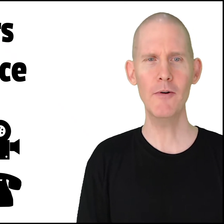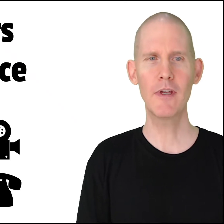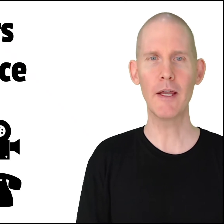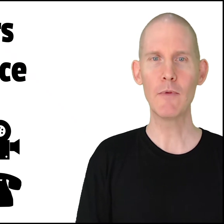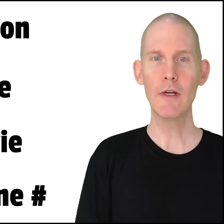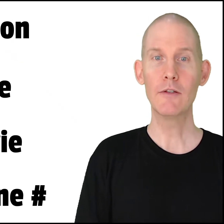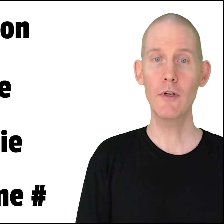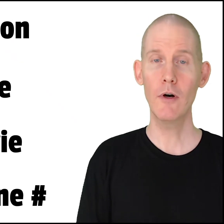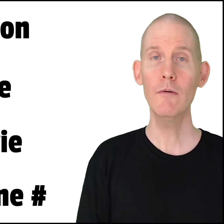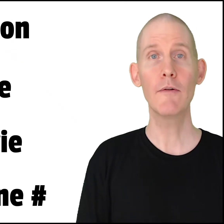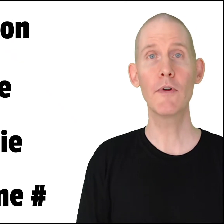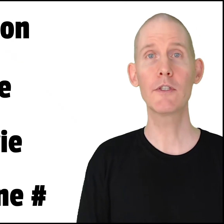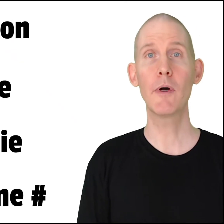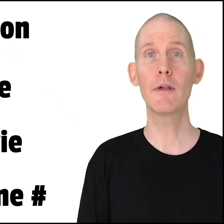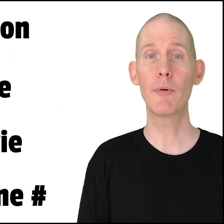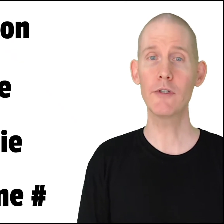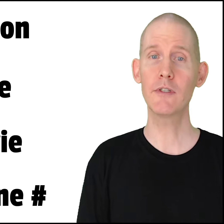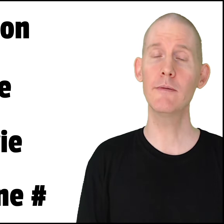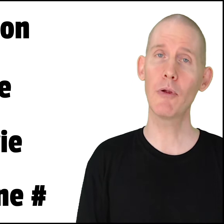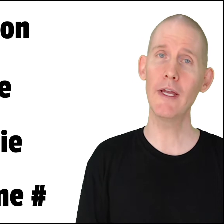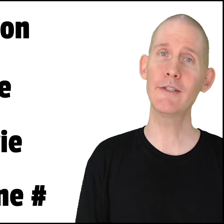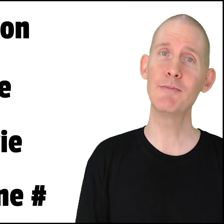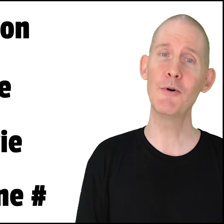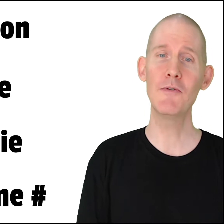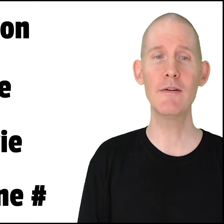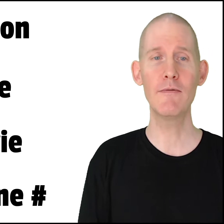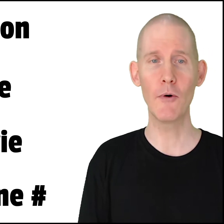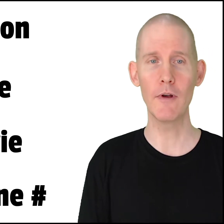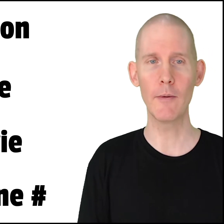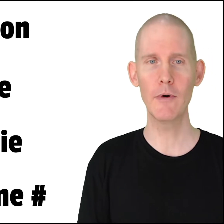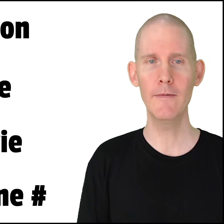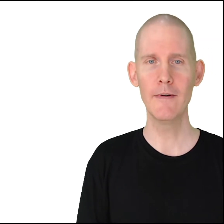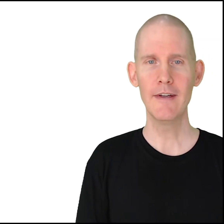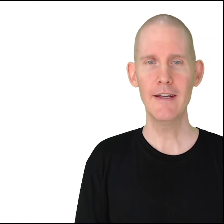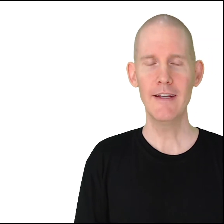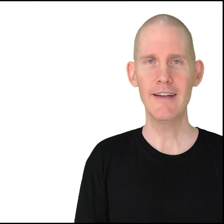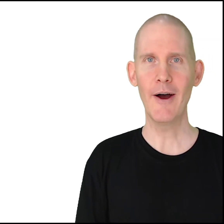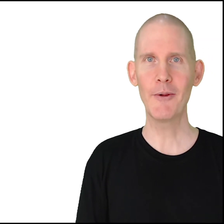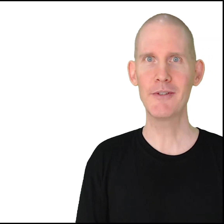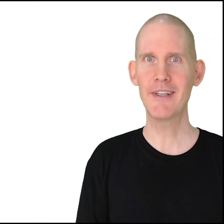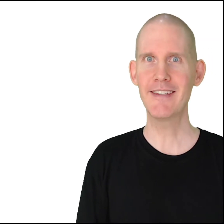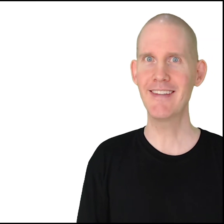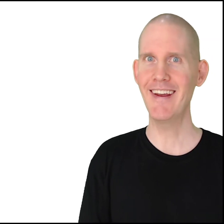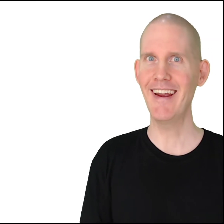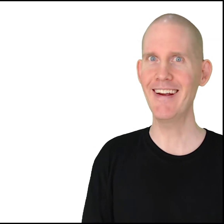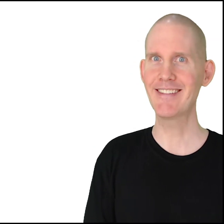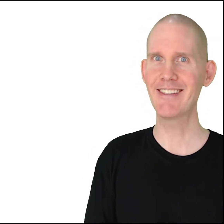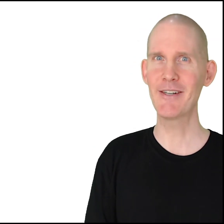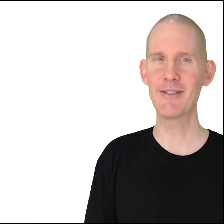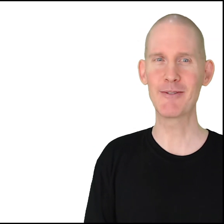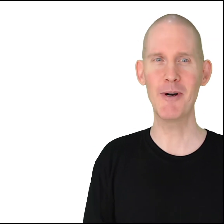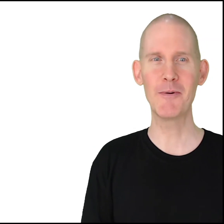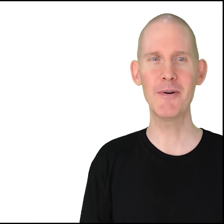Okay, so I fingerspelled a person, place, movie, and phone number. Now let's get to the answers. What were